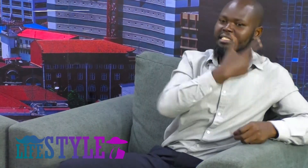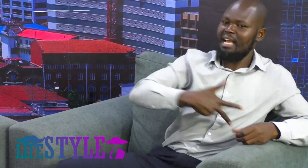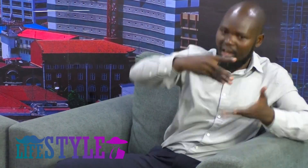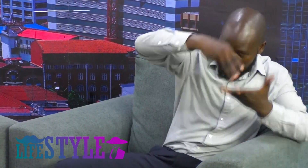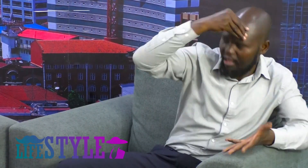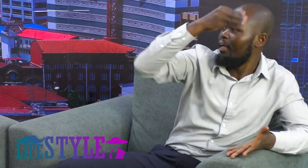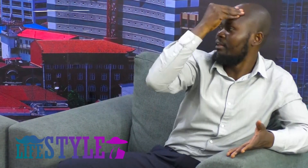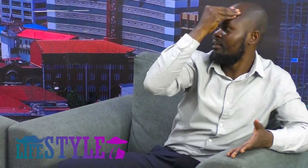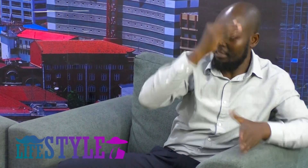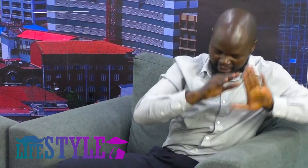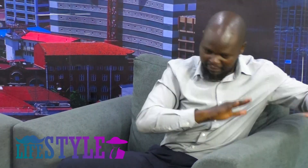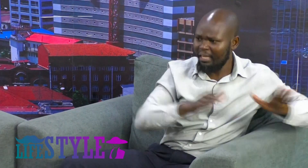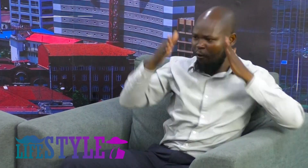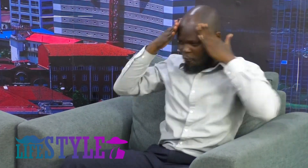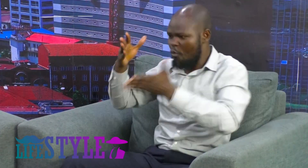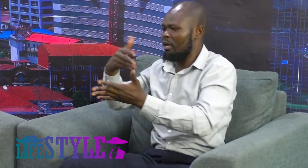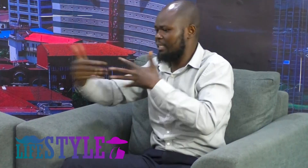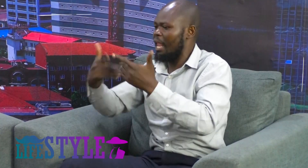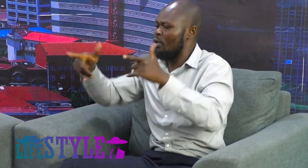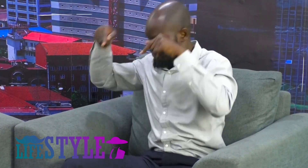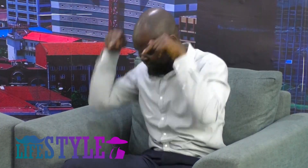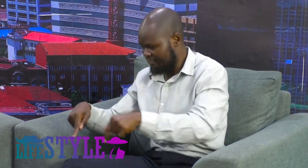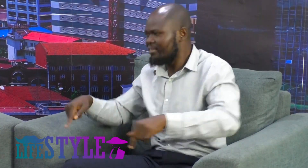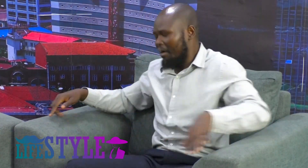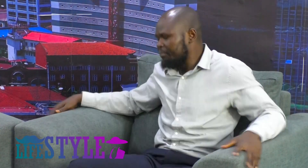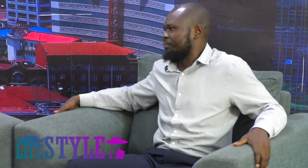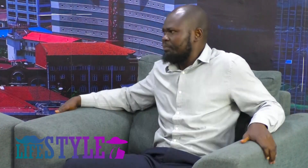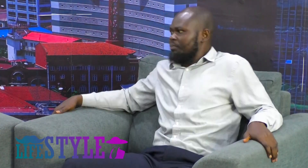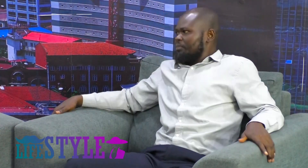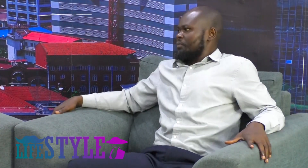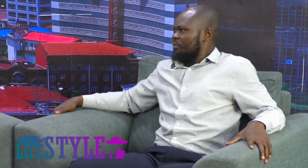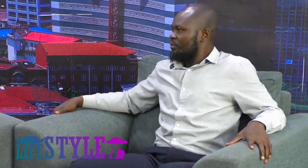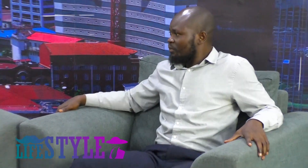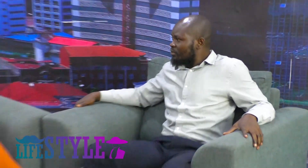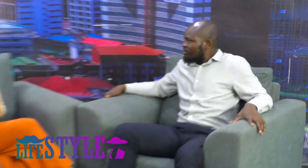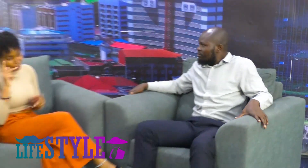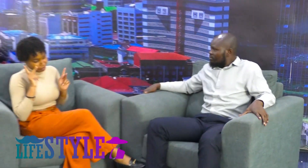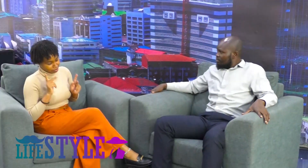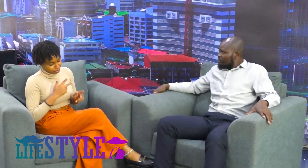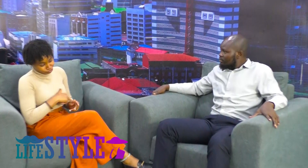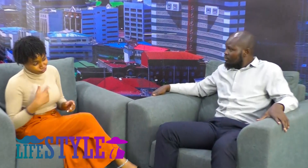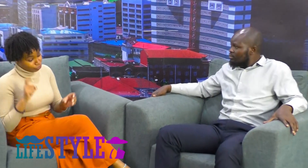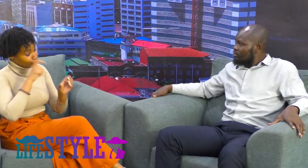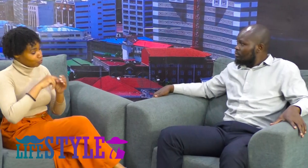to teach the standard sign language and to focus on the standard KSM that we have here in